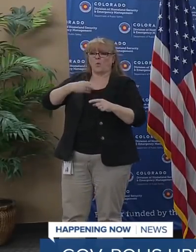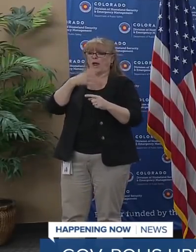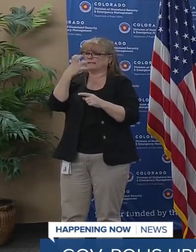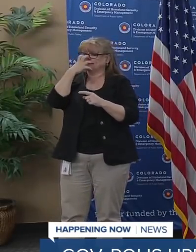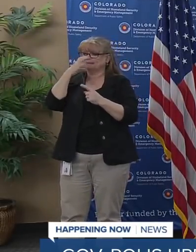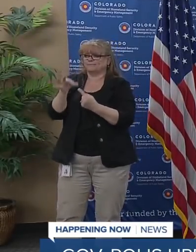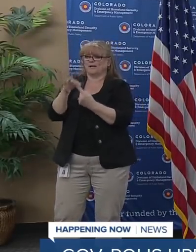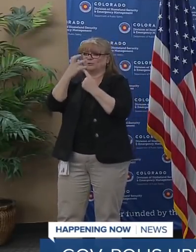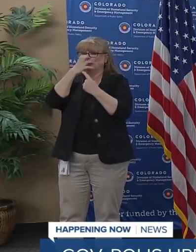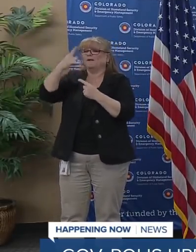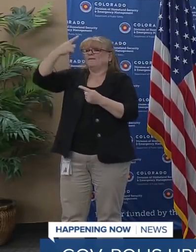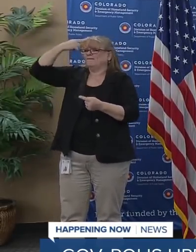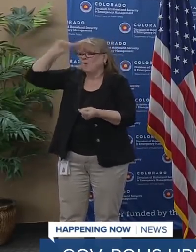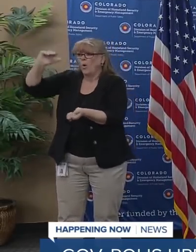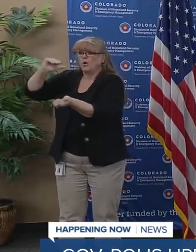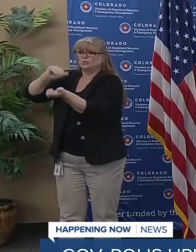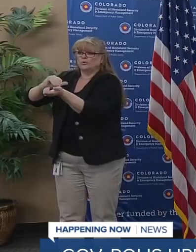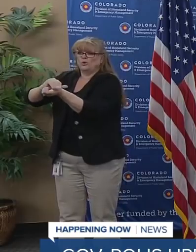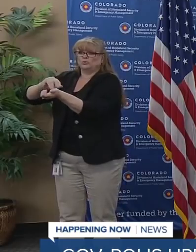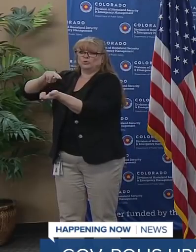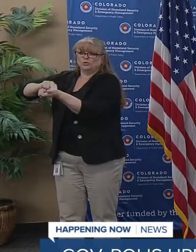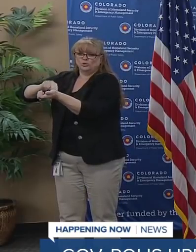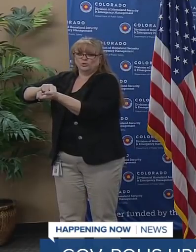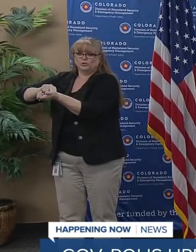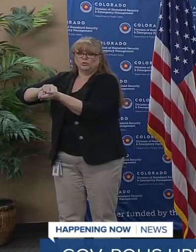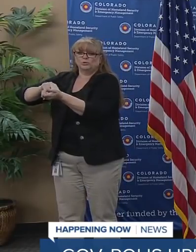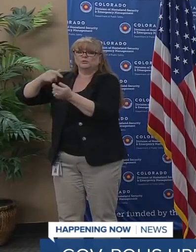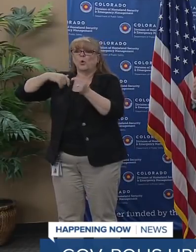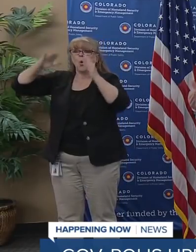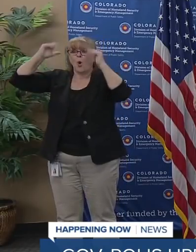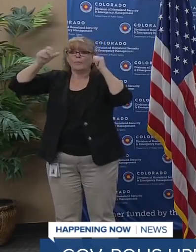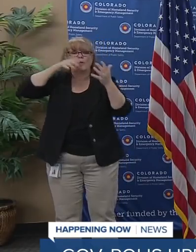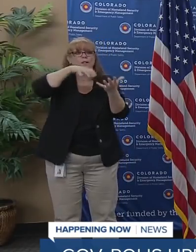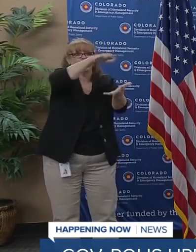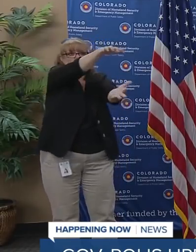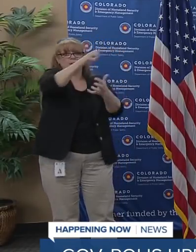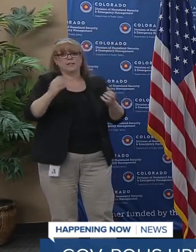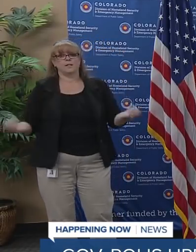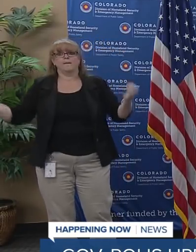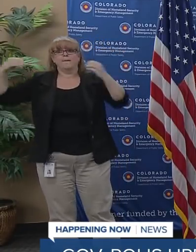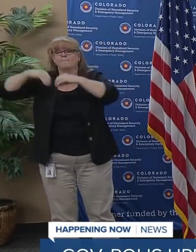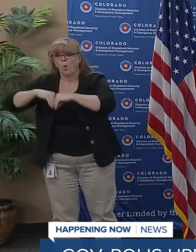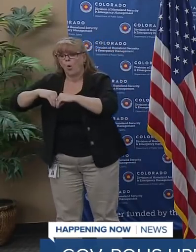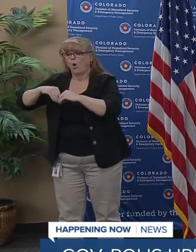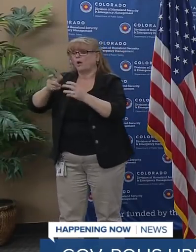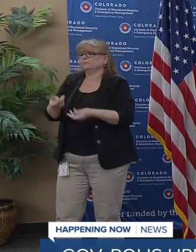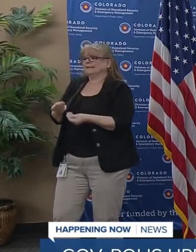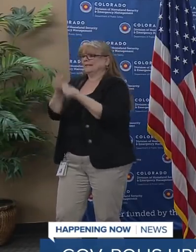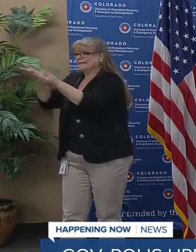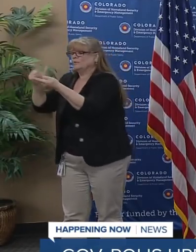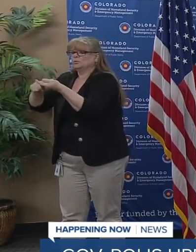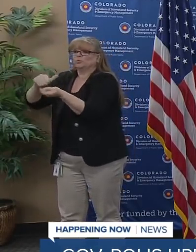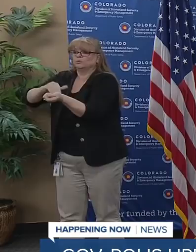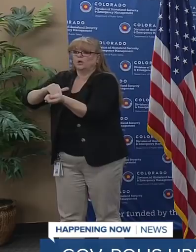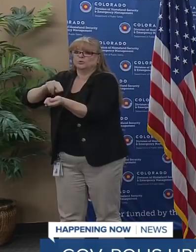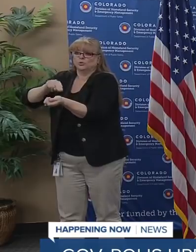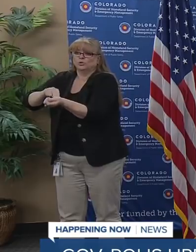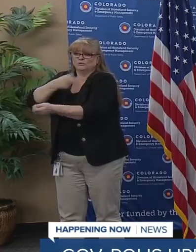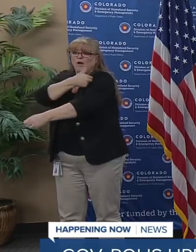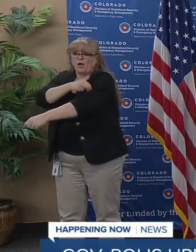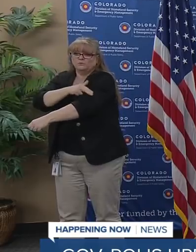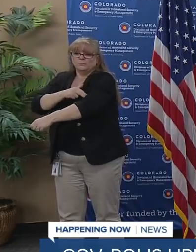at the point when some of these orders are actually delivered and on the ground where we can also supply high-grade masks to others